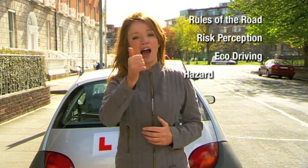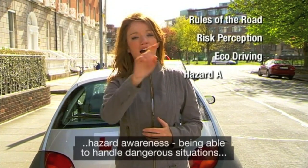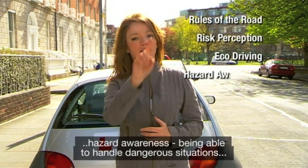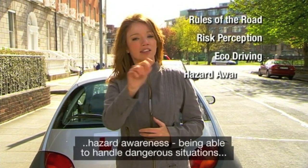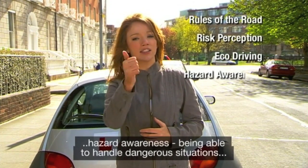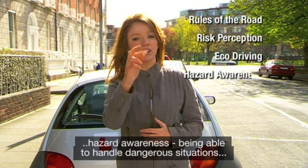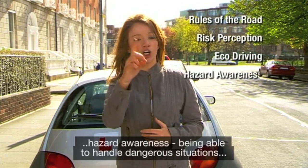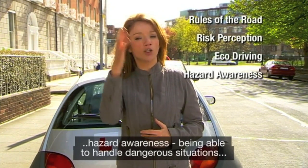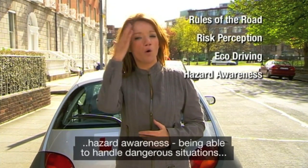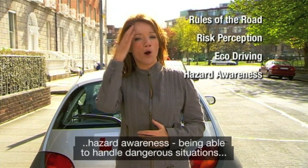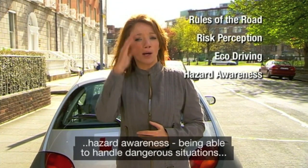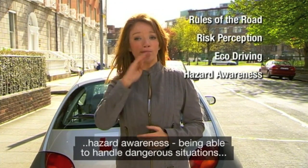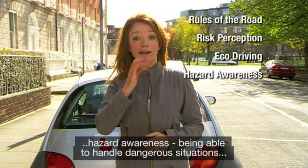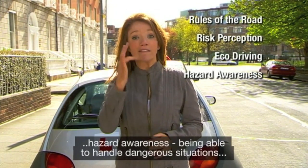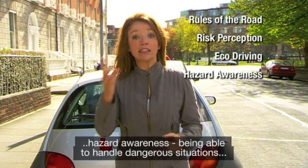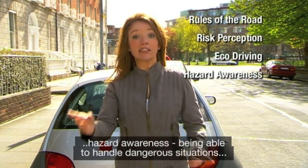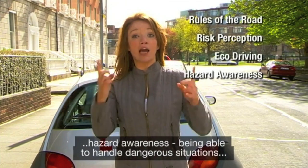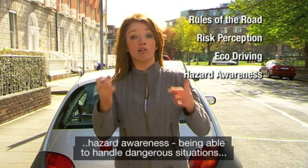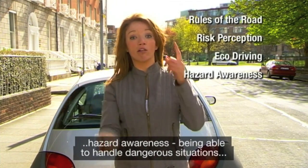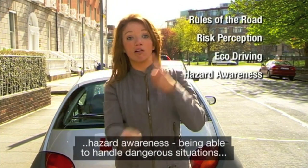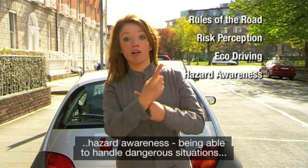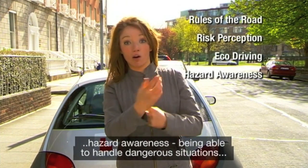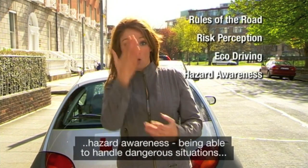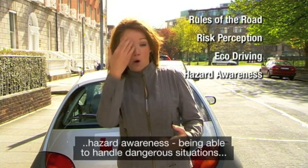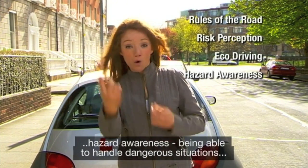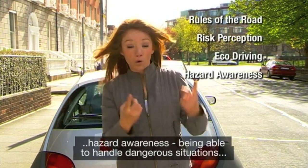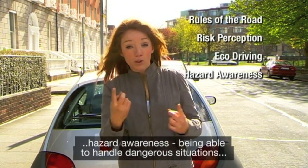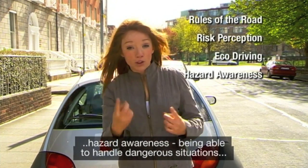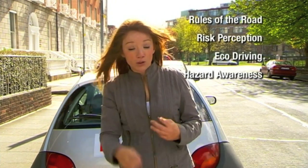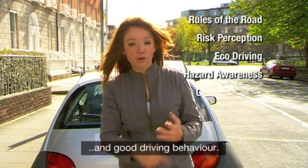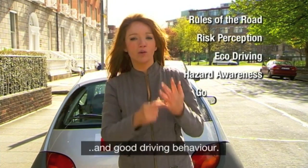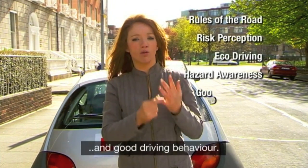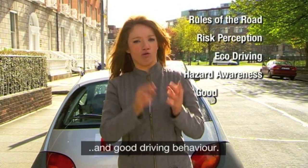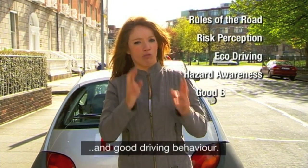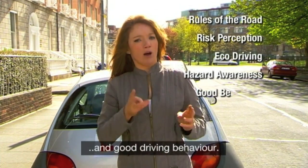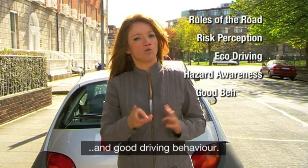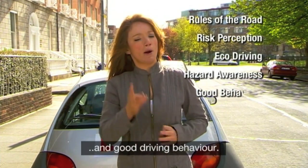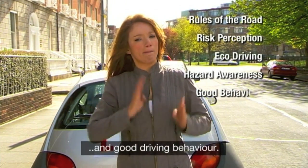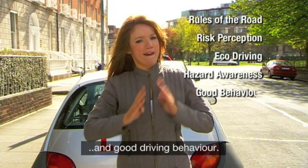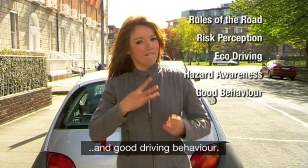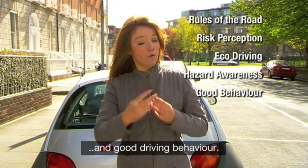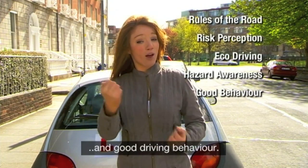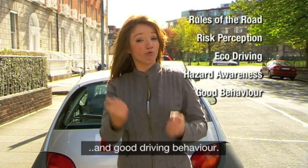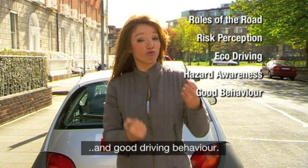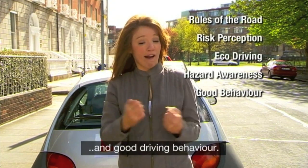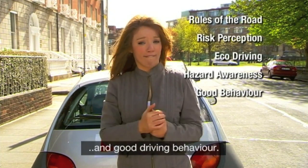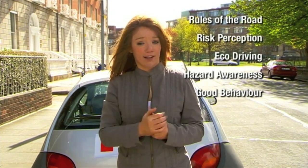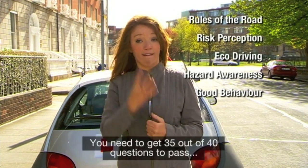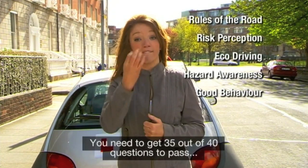hazard awareness, being able to handle dangerous situations, and good driving behaviour. You need to